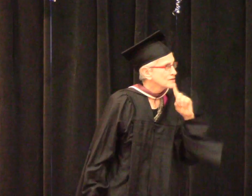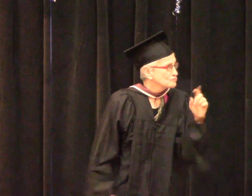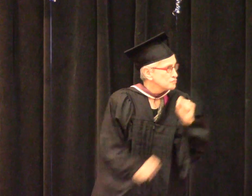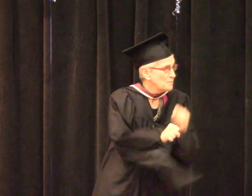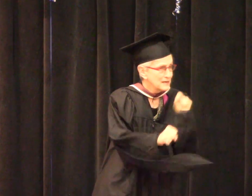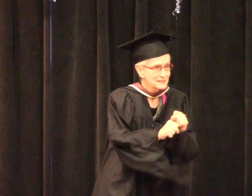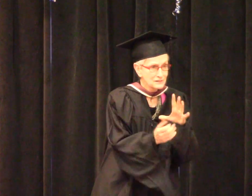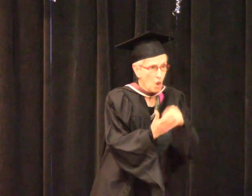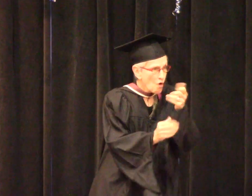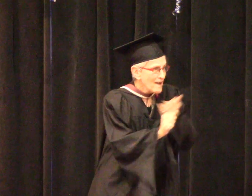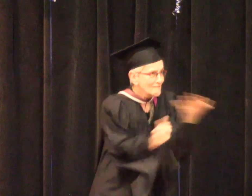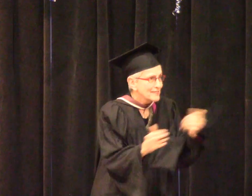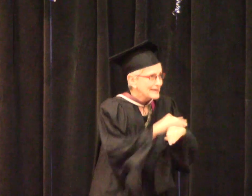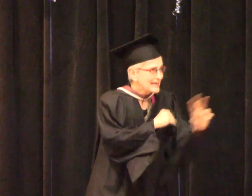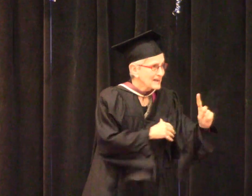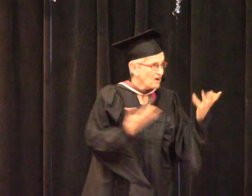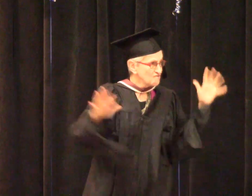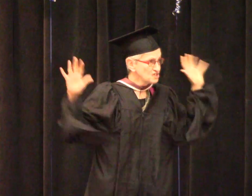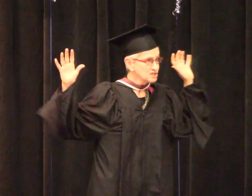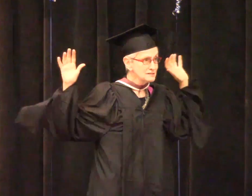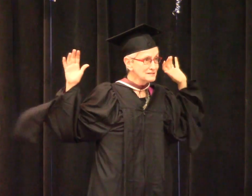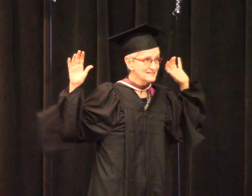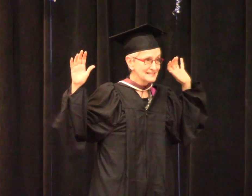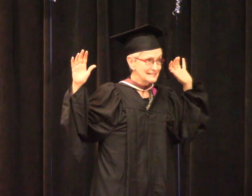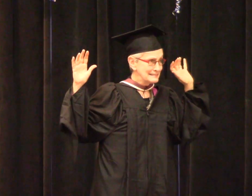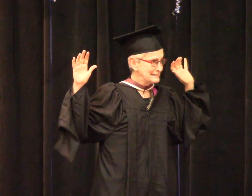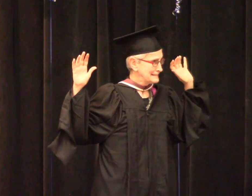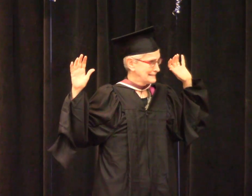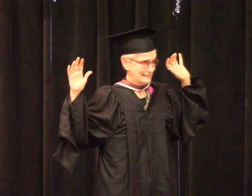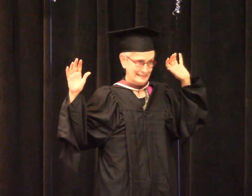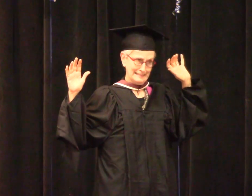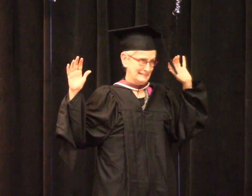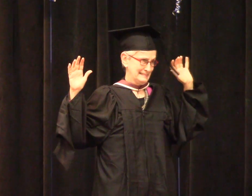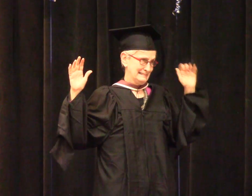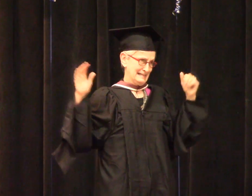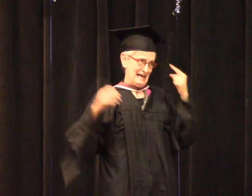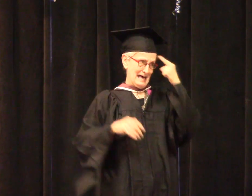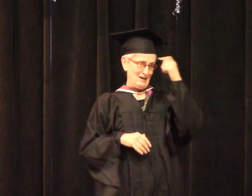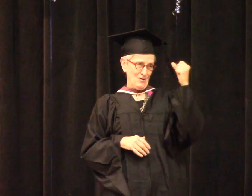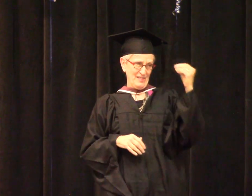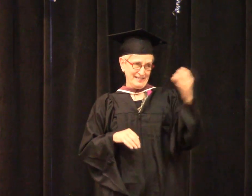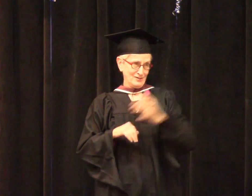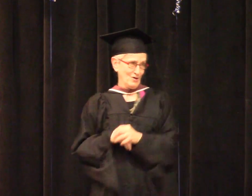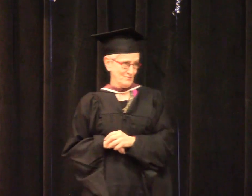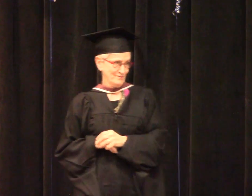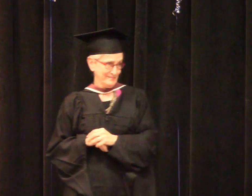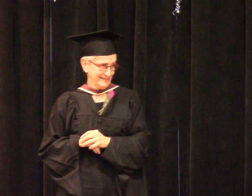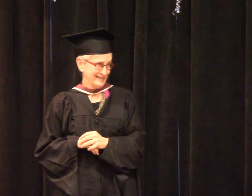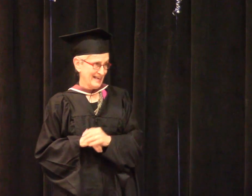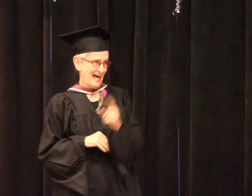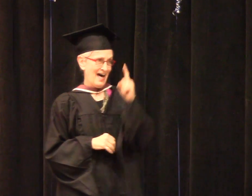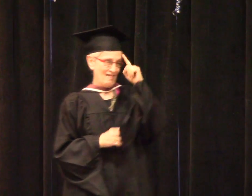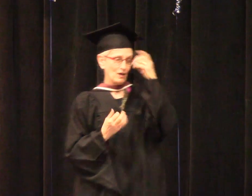Means, did you guys just waste your time staying here for so many years working? Did you learn everything in kindergarten? I don't think